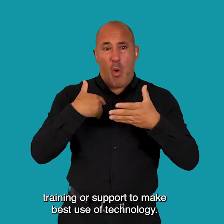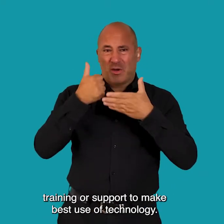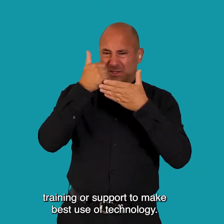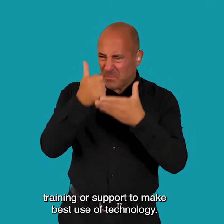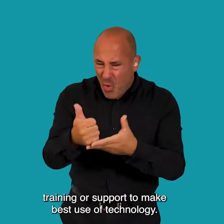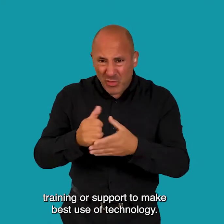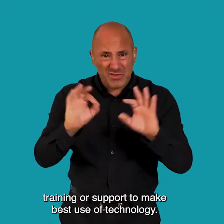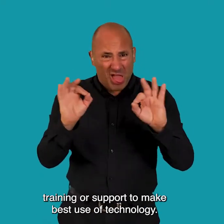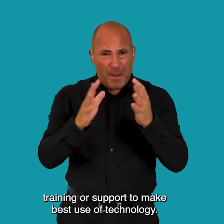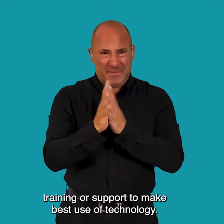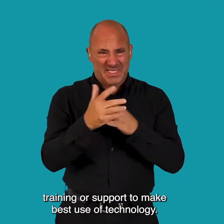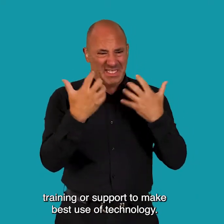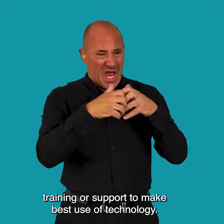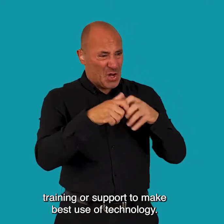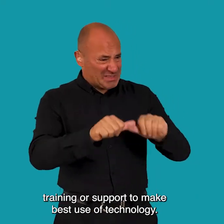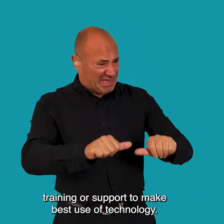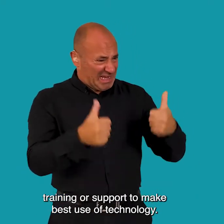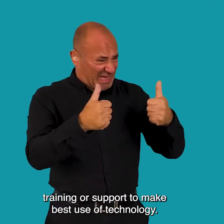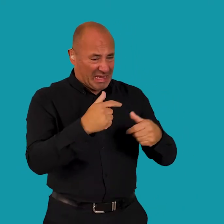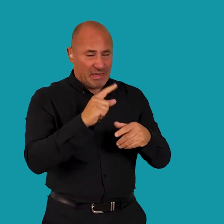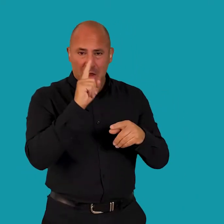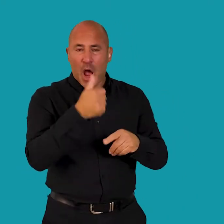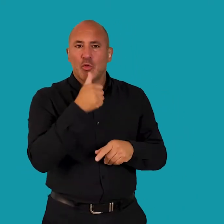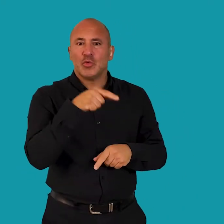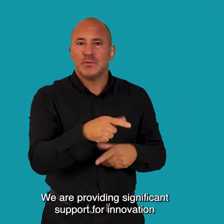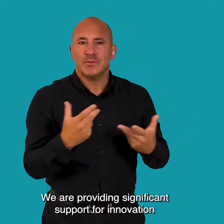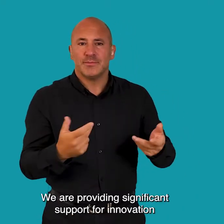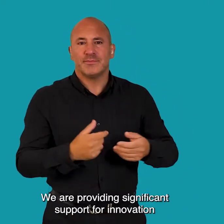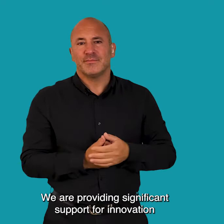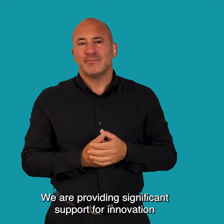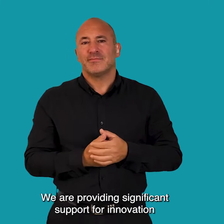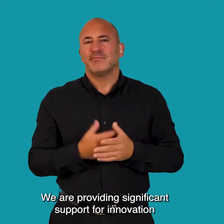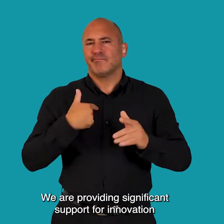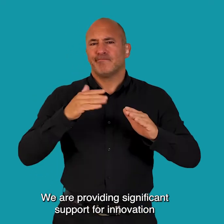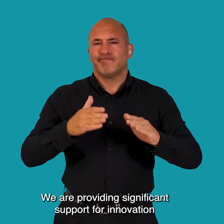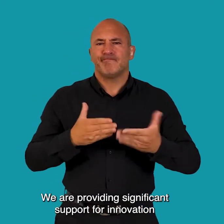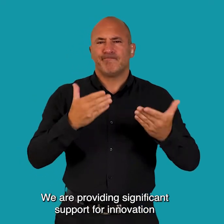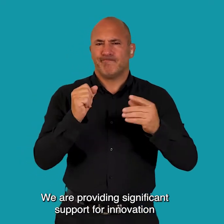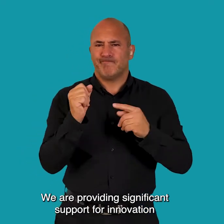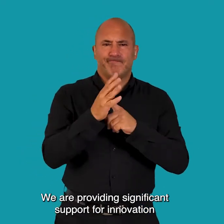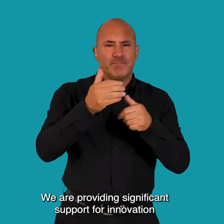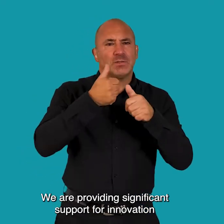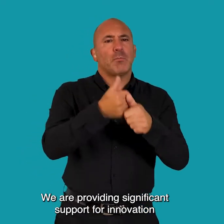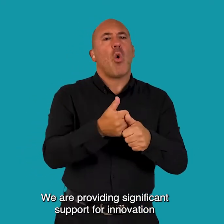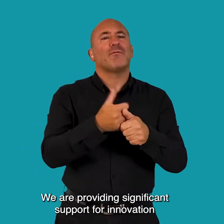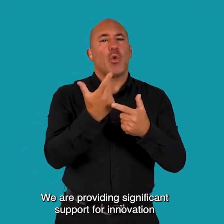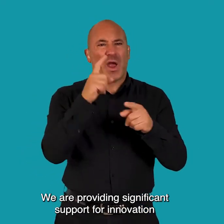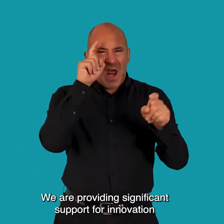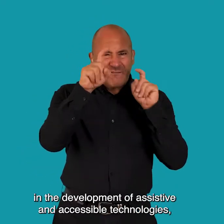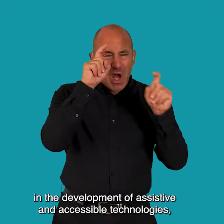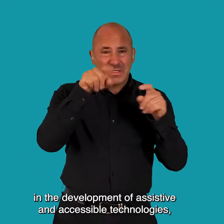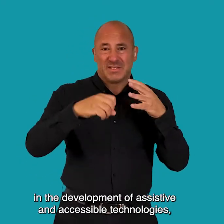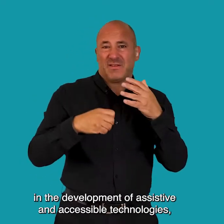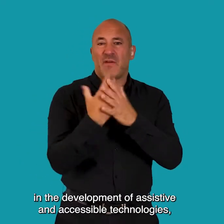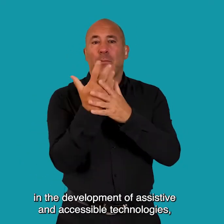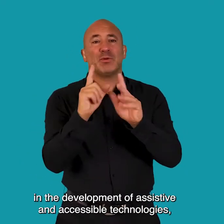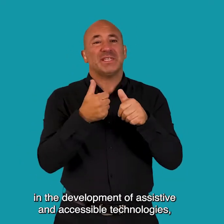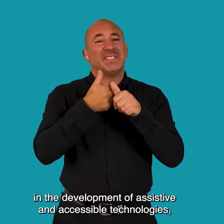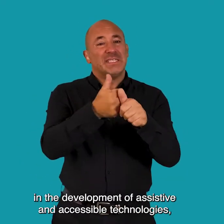to make best use of technology. We are providing significant support for innovation in the development of assistive